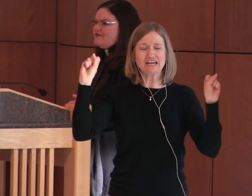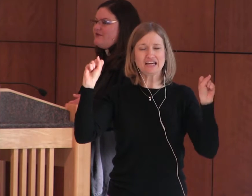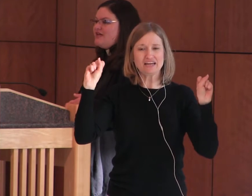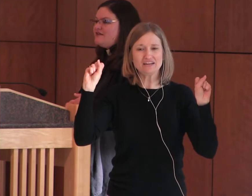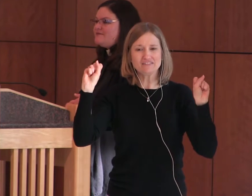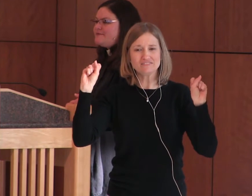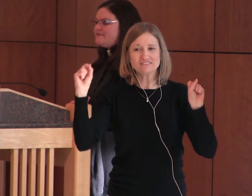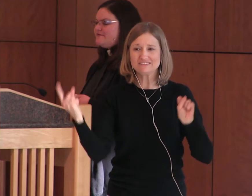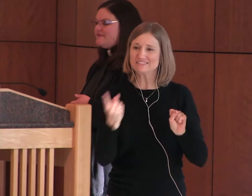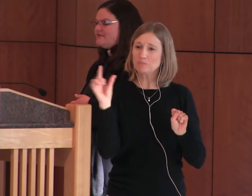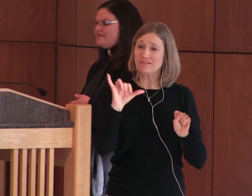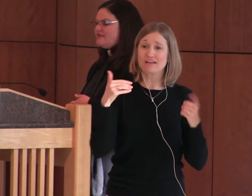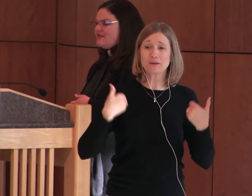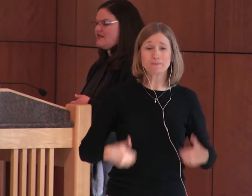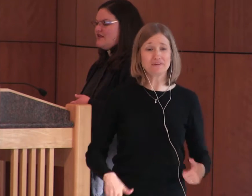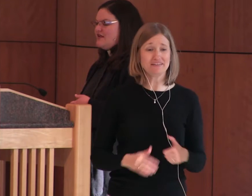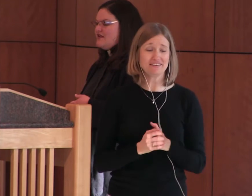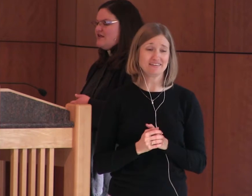wretch like me.